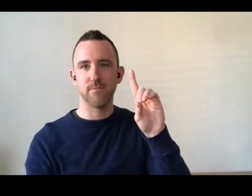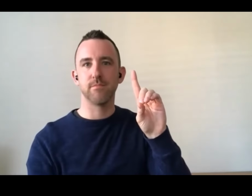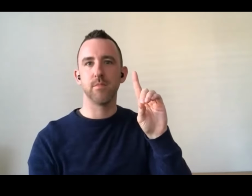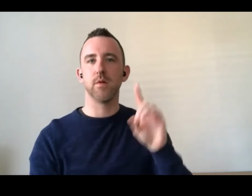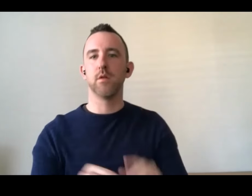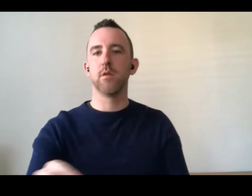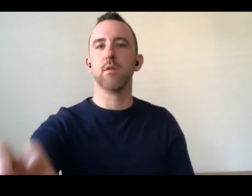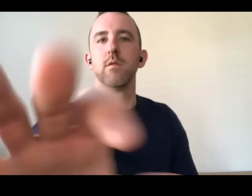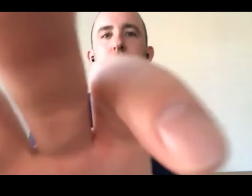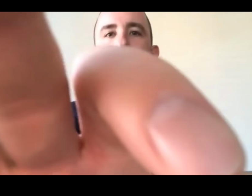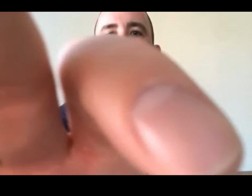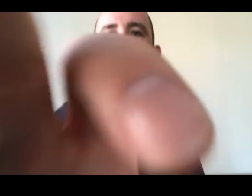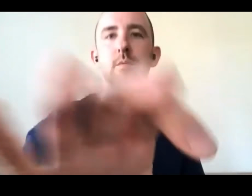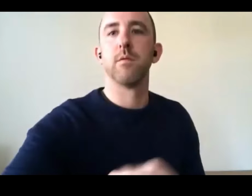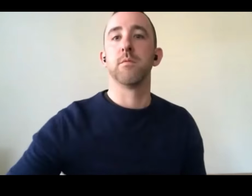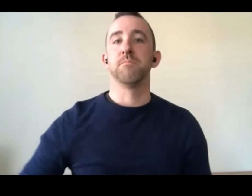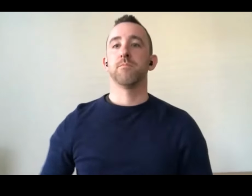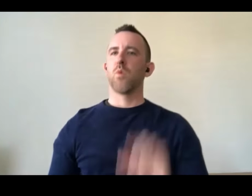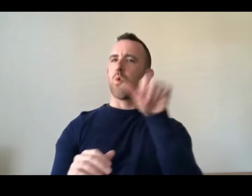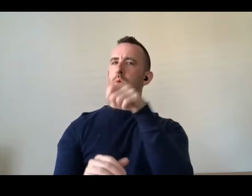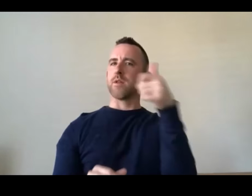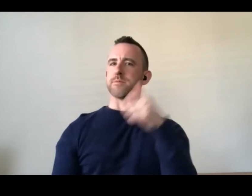What else?